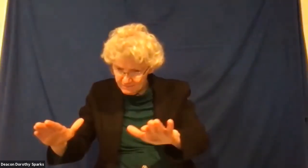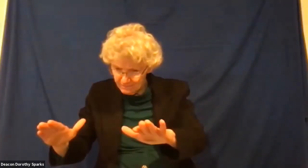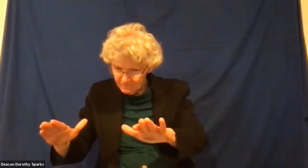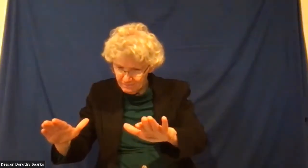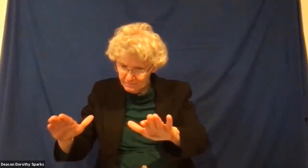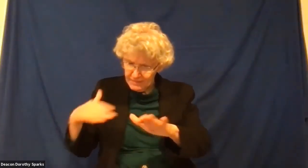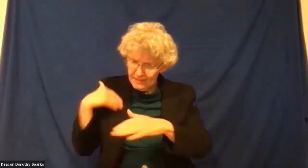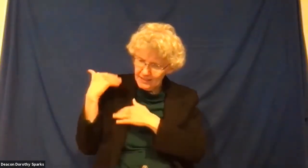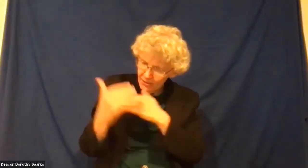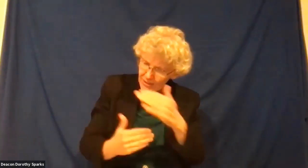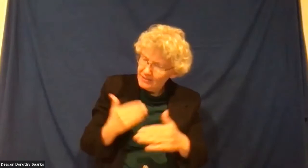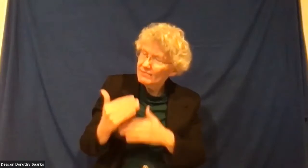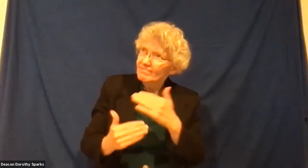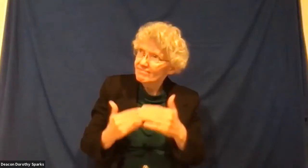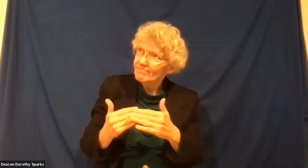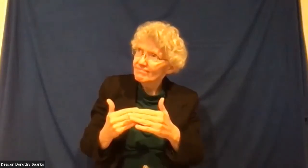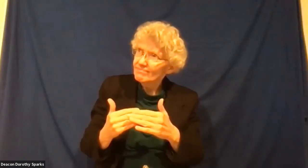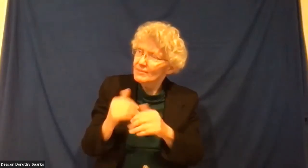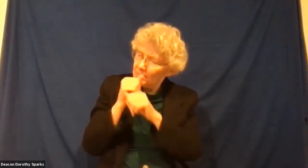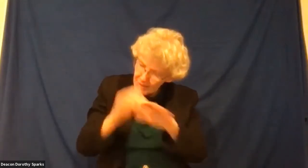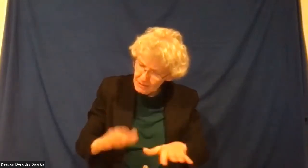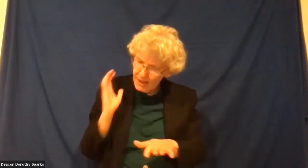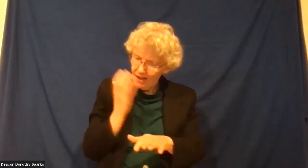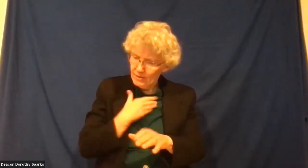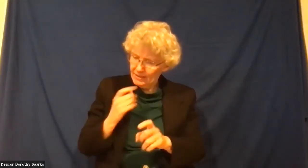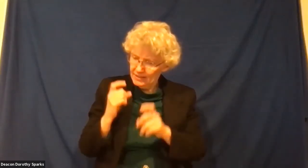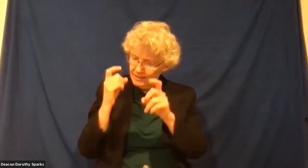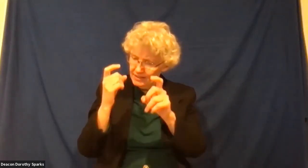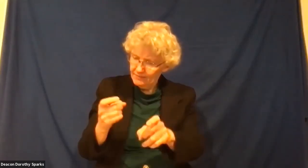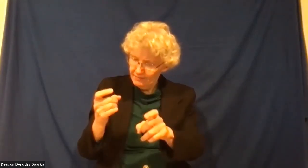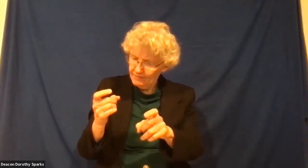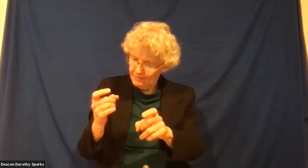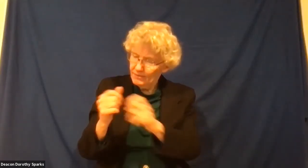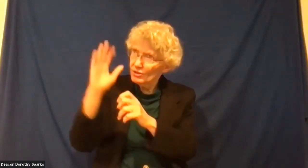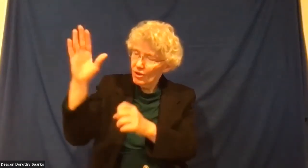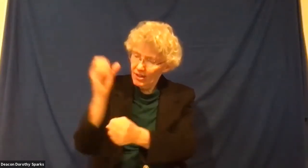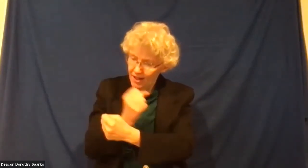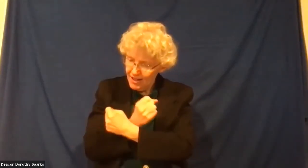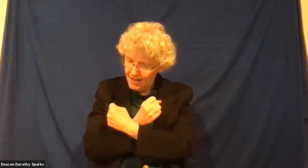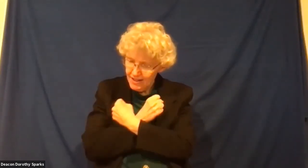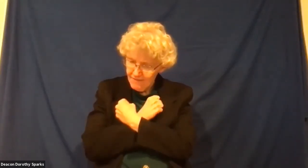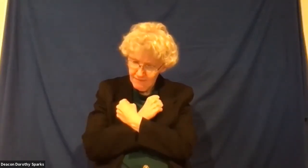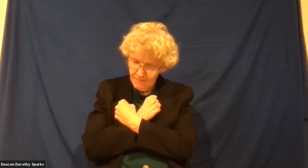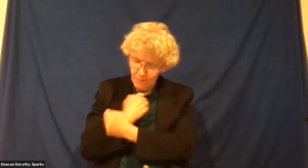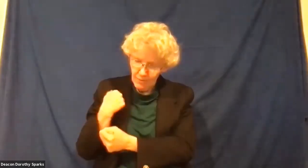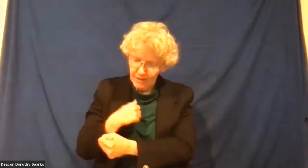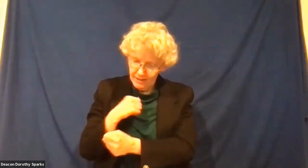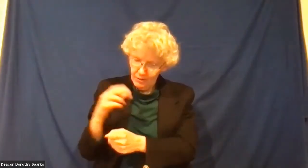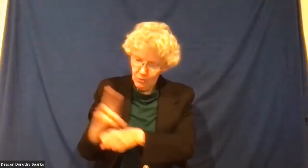to live with compassion, peace, and generosity. Bless our gifts with your